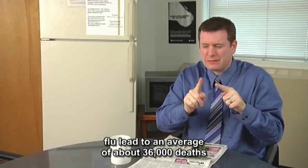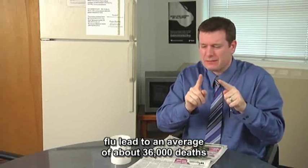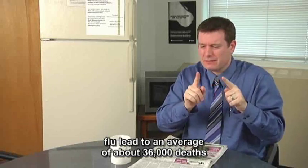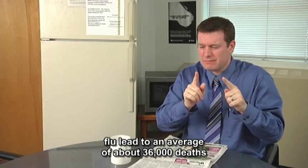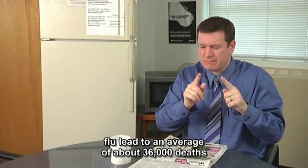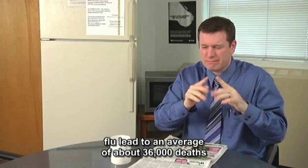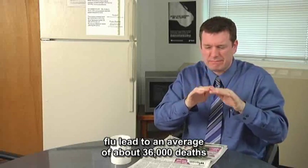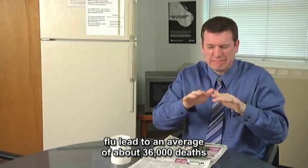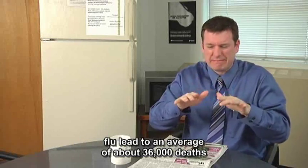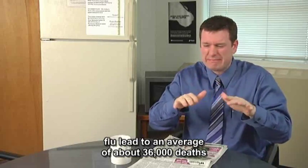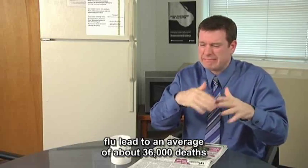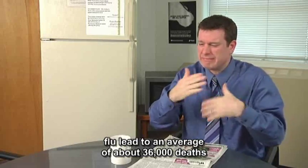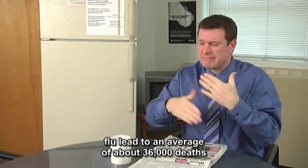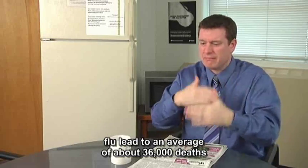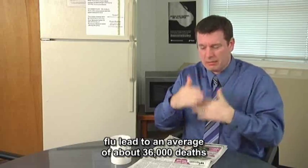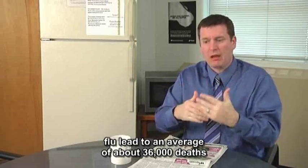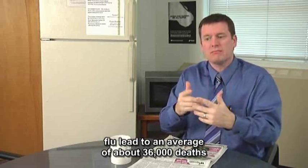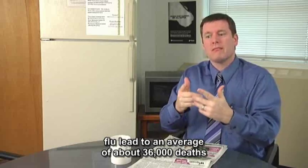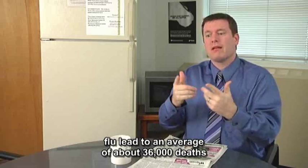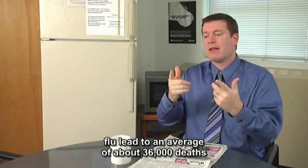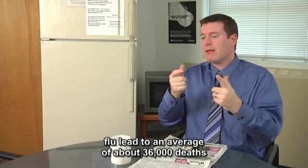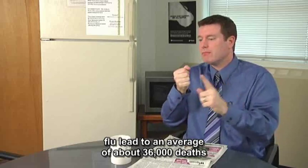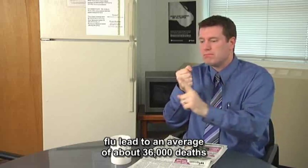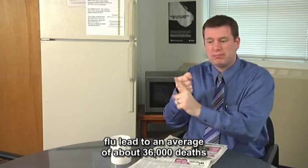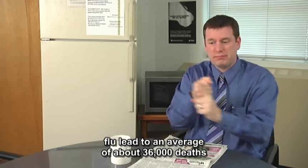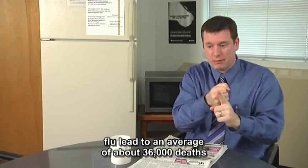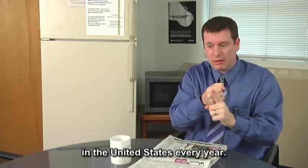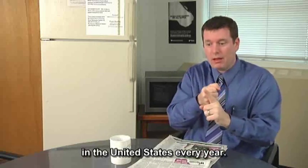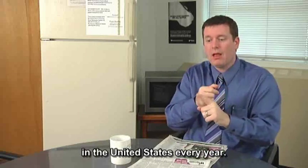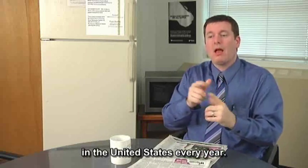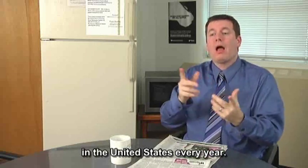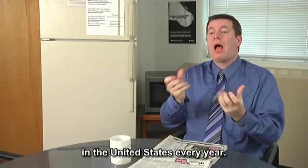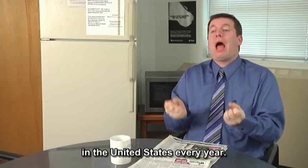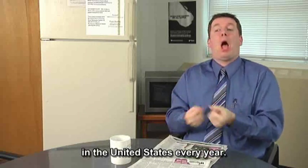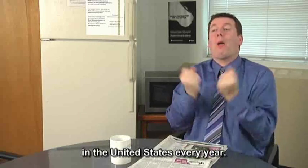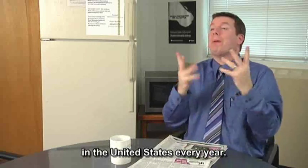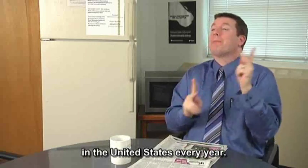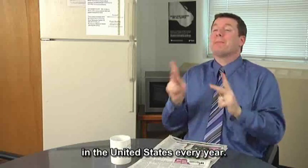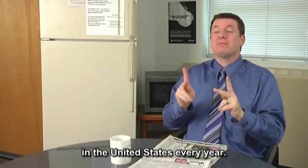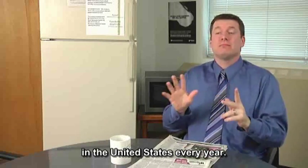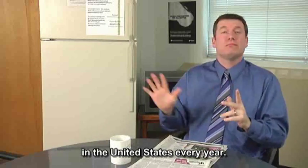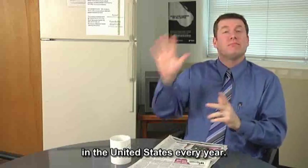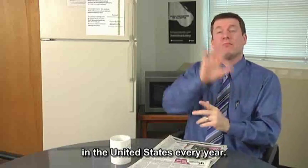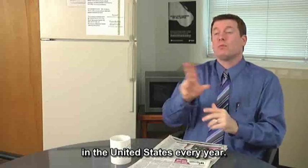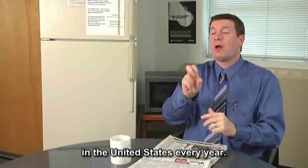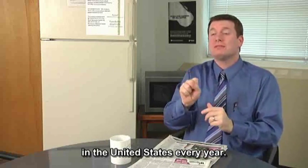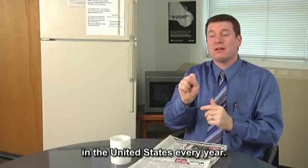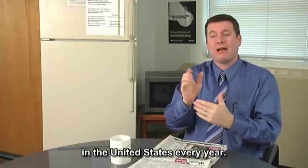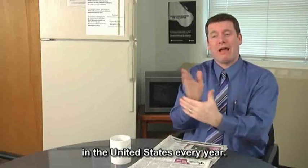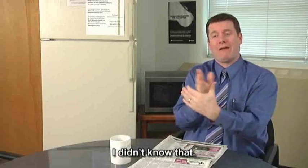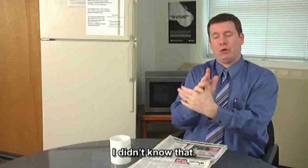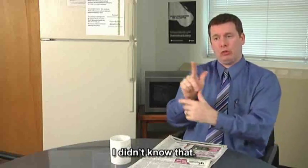about 36,000 deaths in the United States every year. I didn't know that.